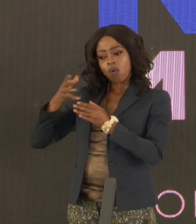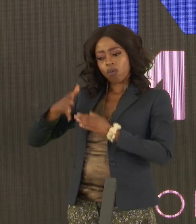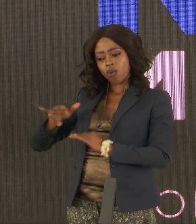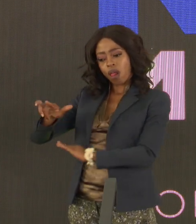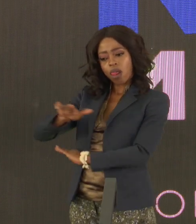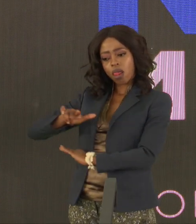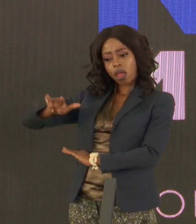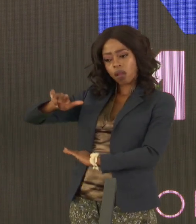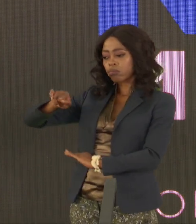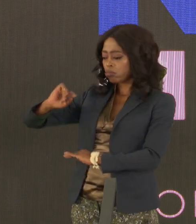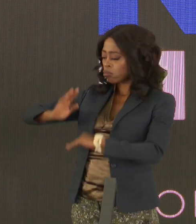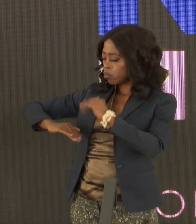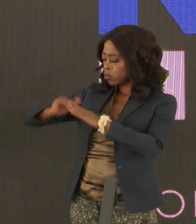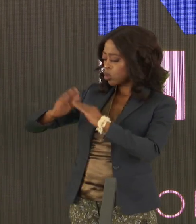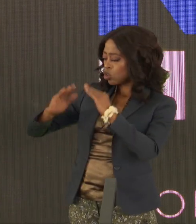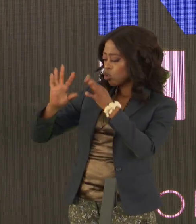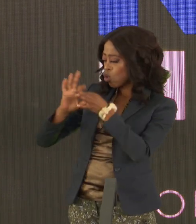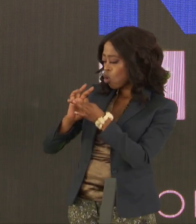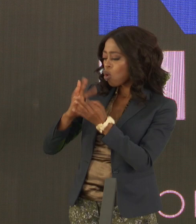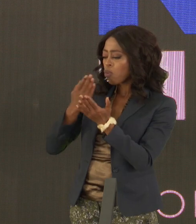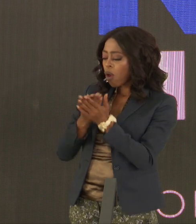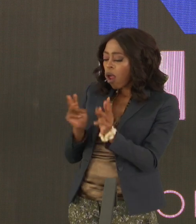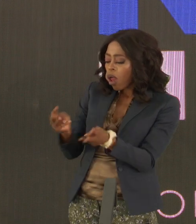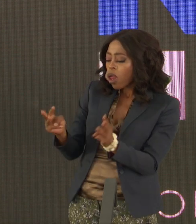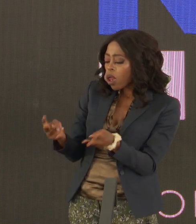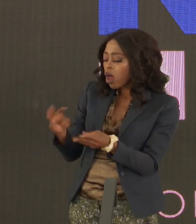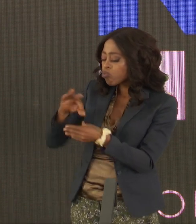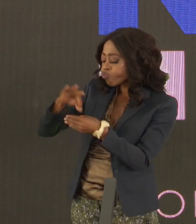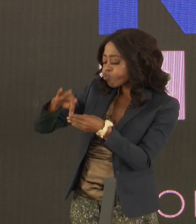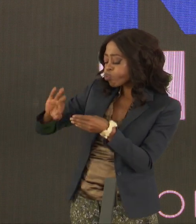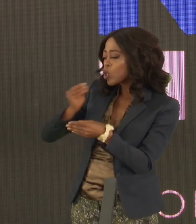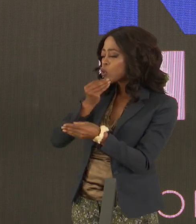which to build a home and grow food where they can.